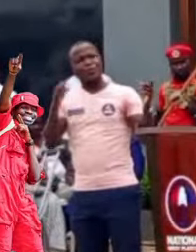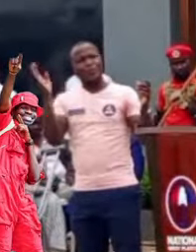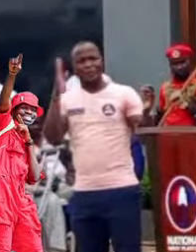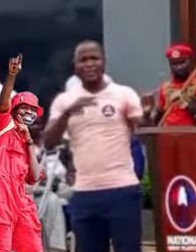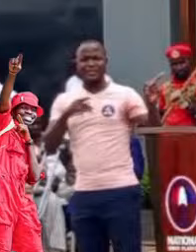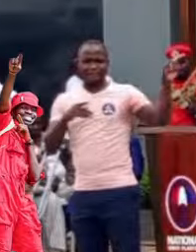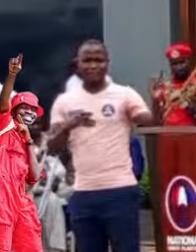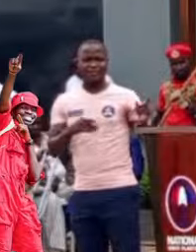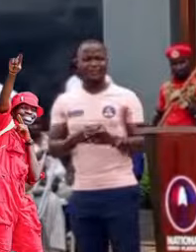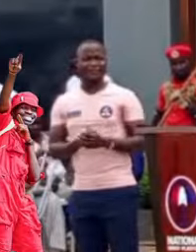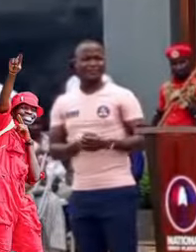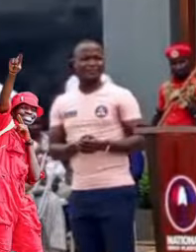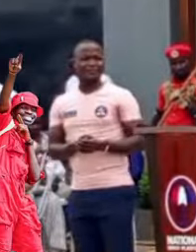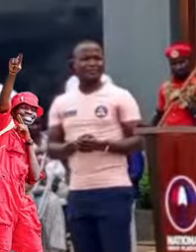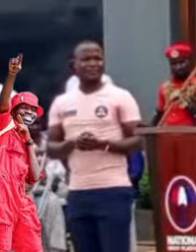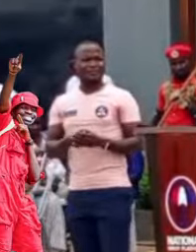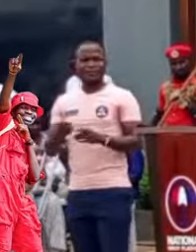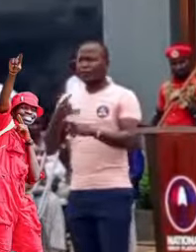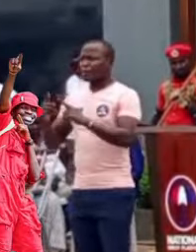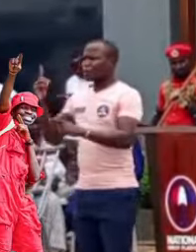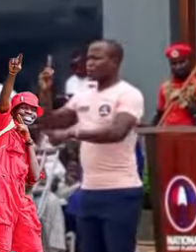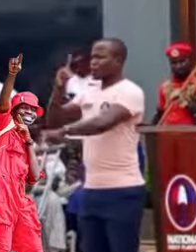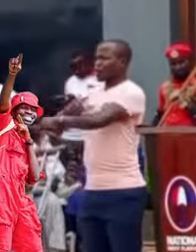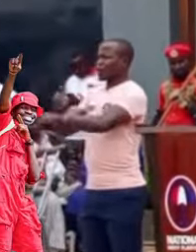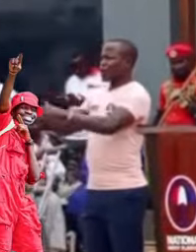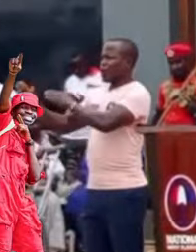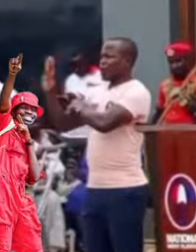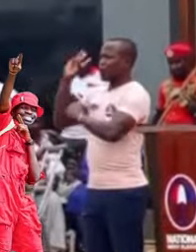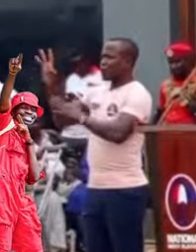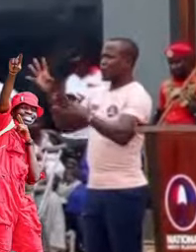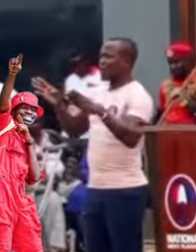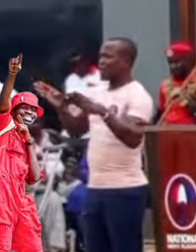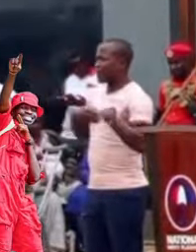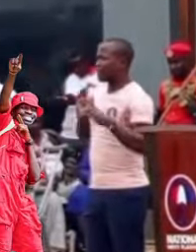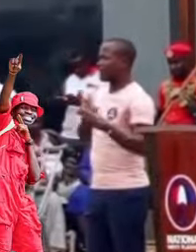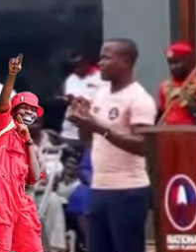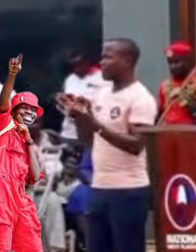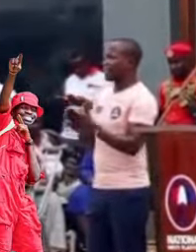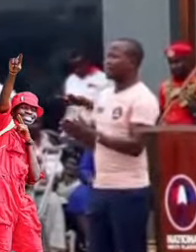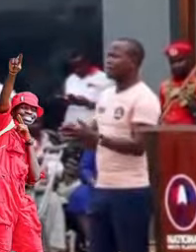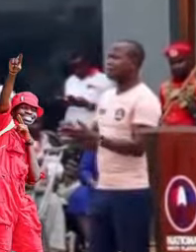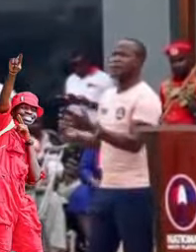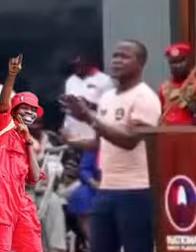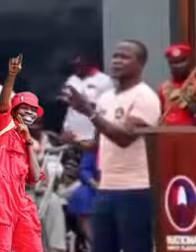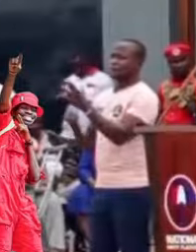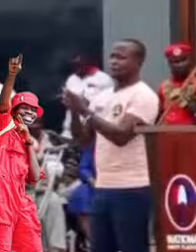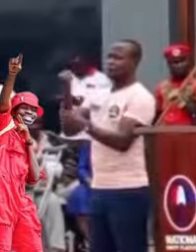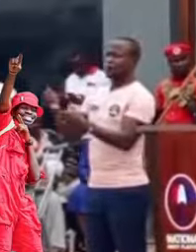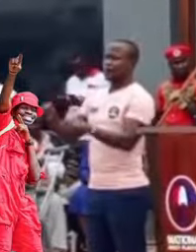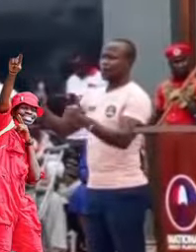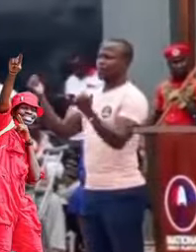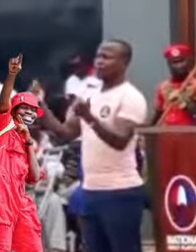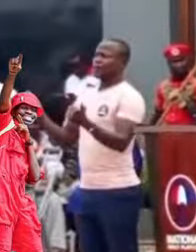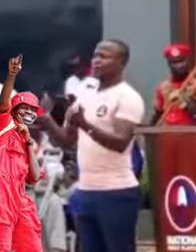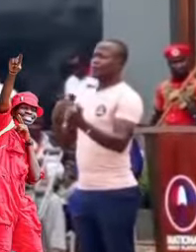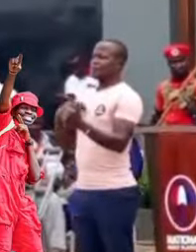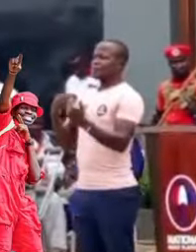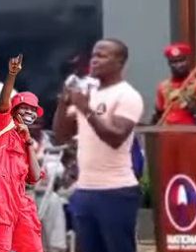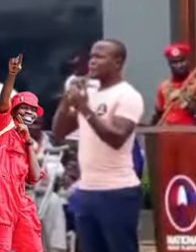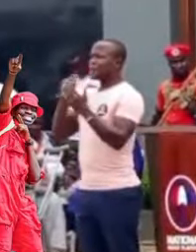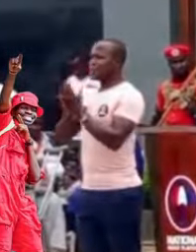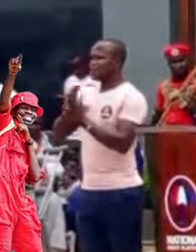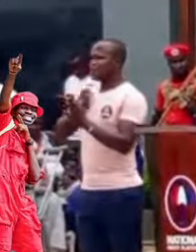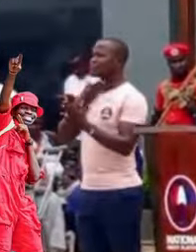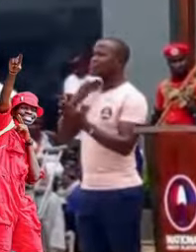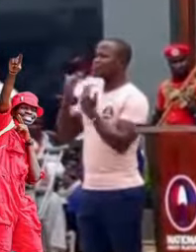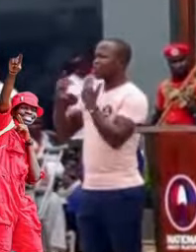Biba chama. Na iwa ndeka tunajia tukiriza. Tusuke tuve mumbele. Ladies and gentlemen, I want